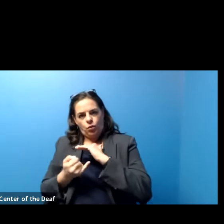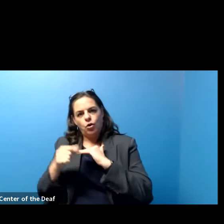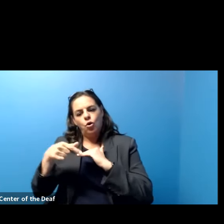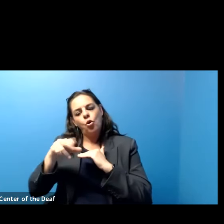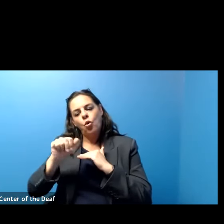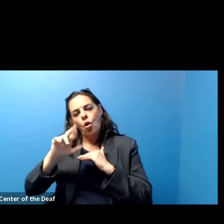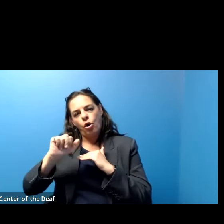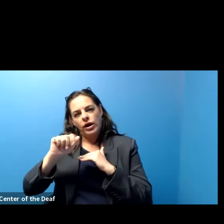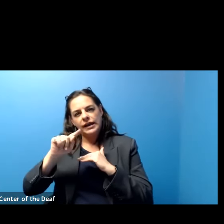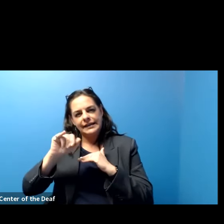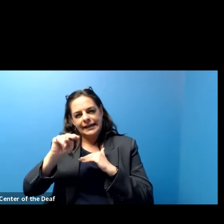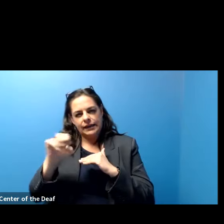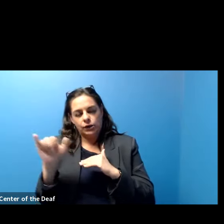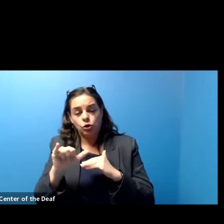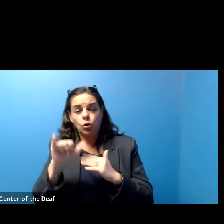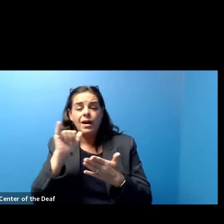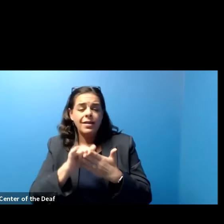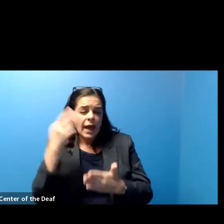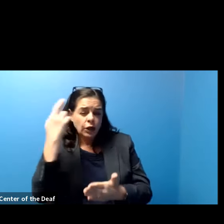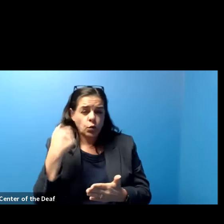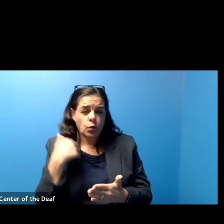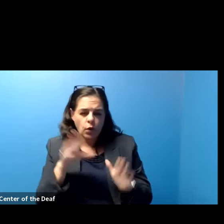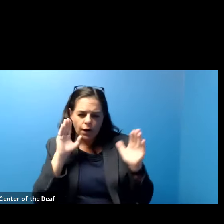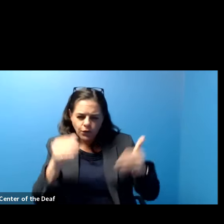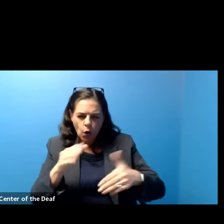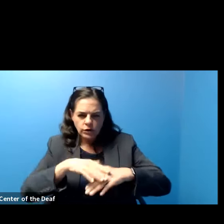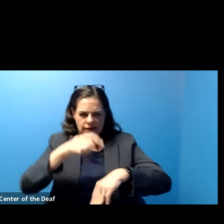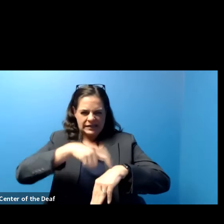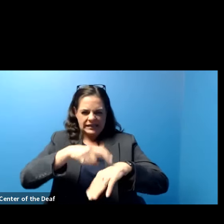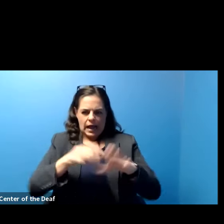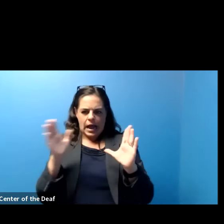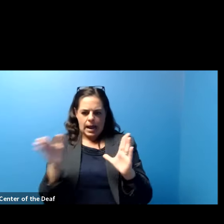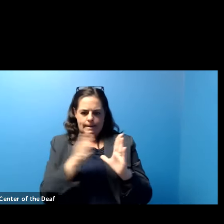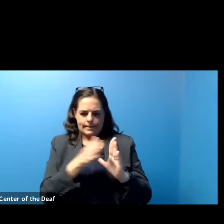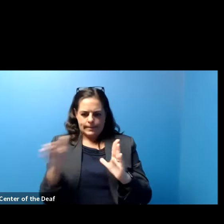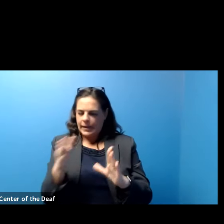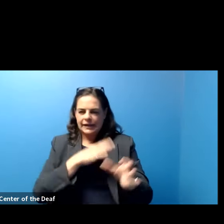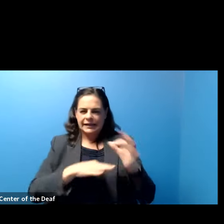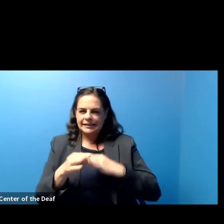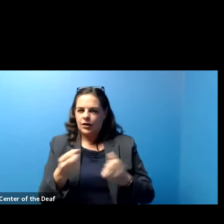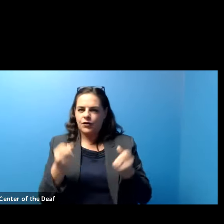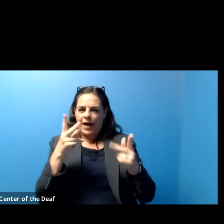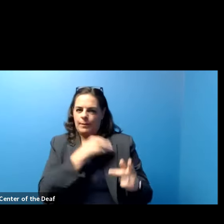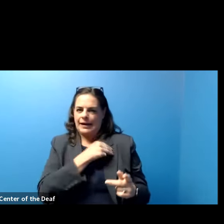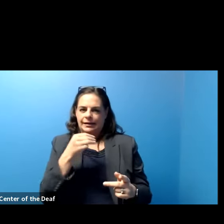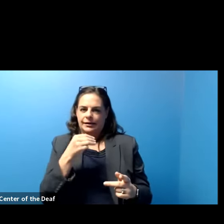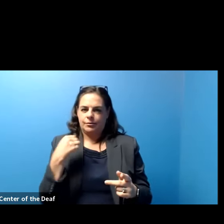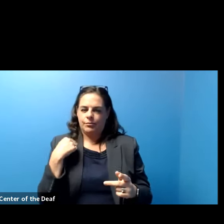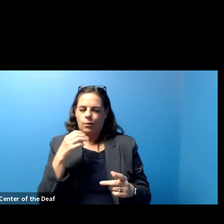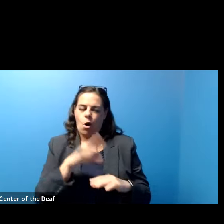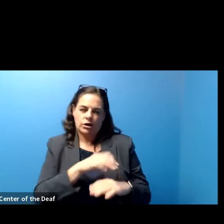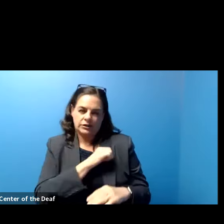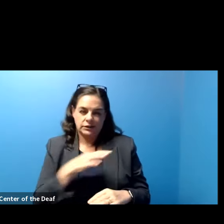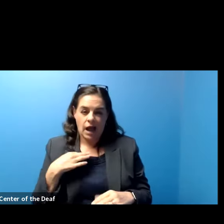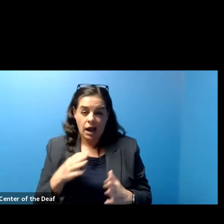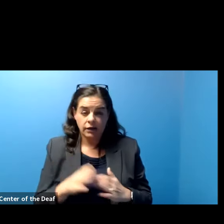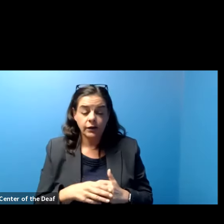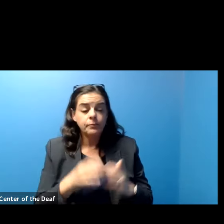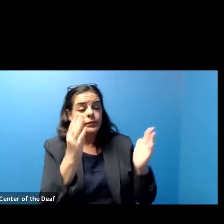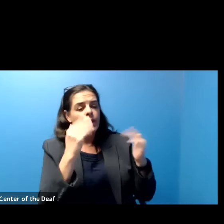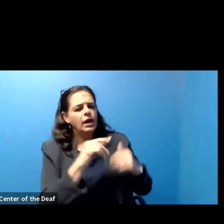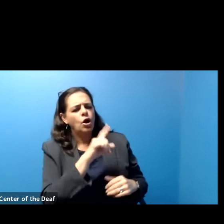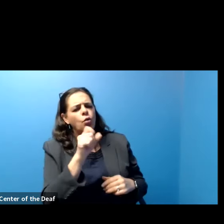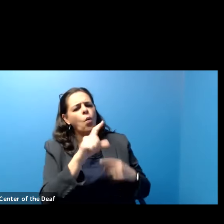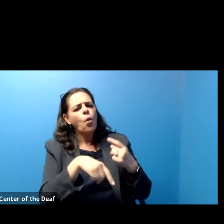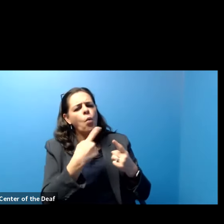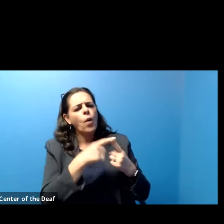on the time frame that we're meeting more than what the staffing numbers are. His follow-up question is asking, well, what about